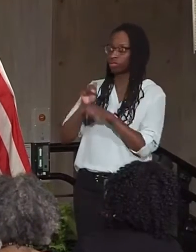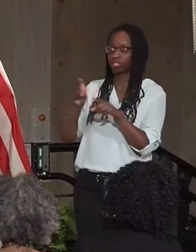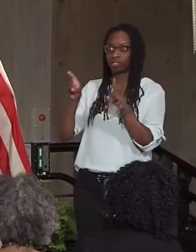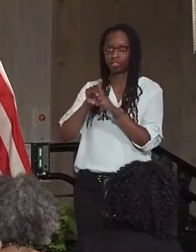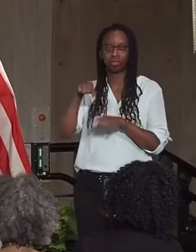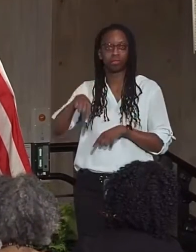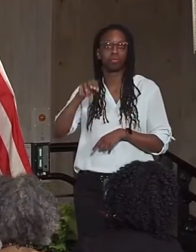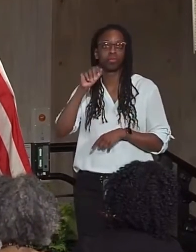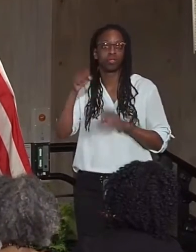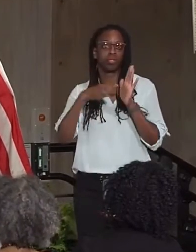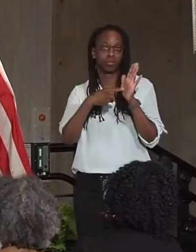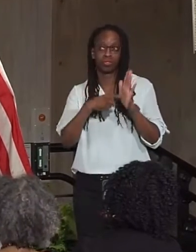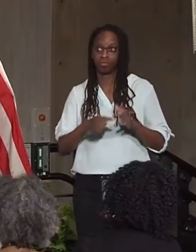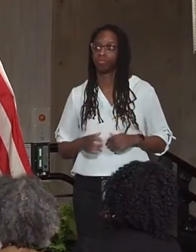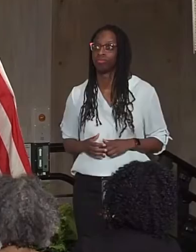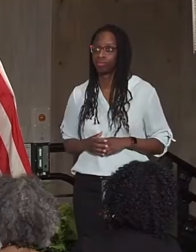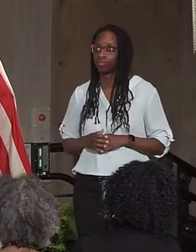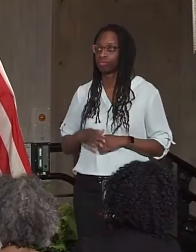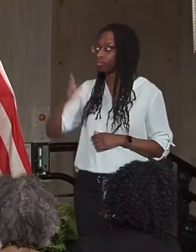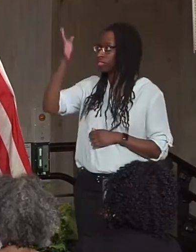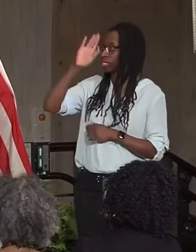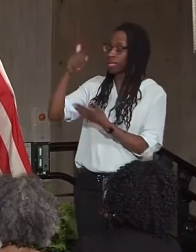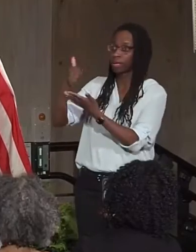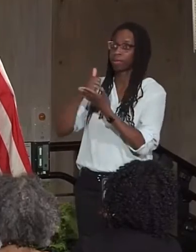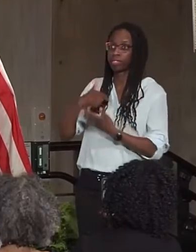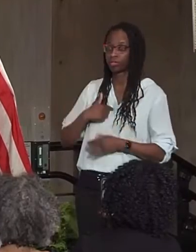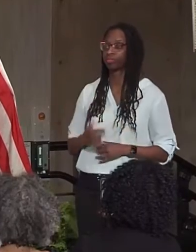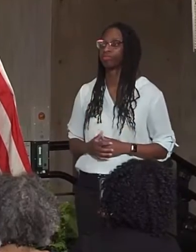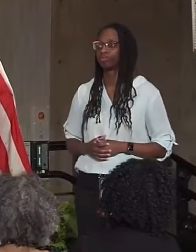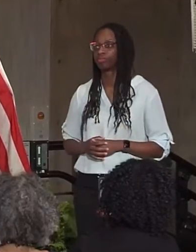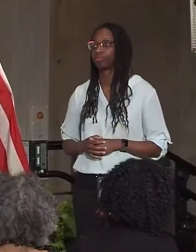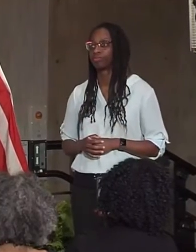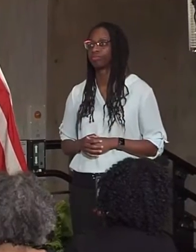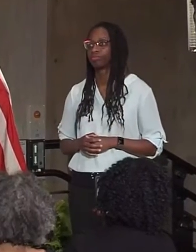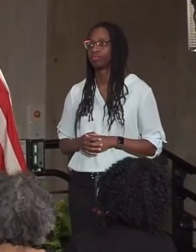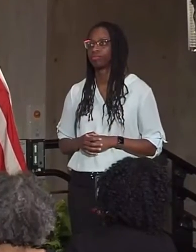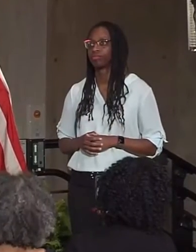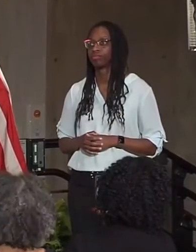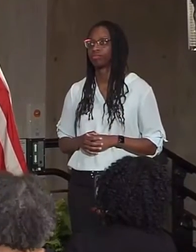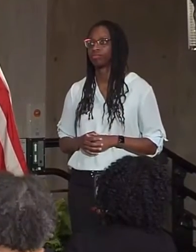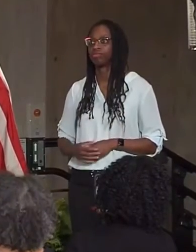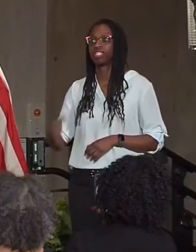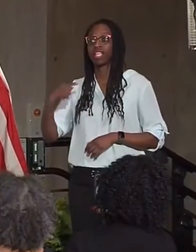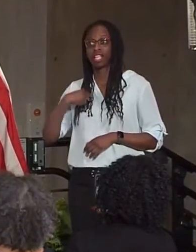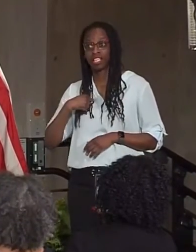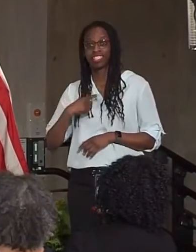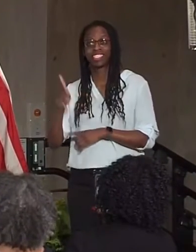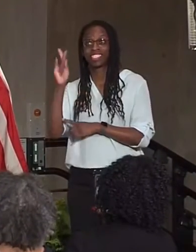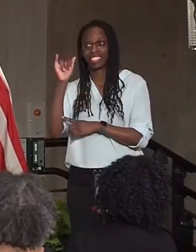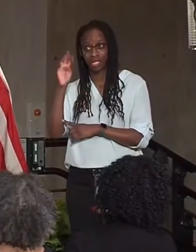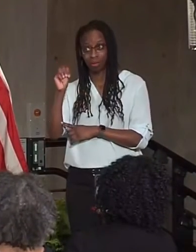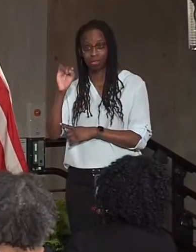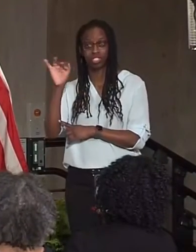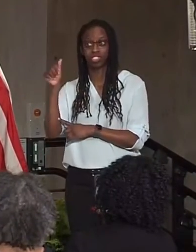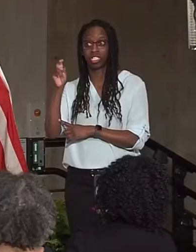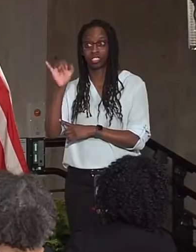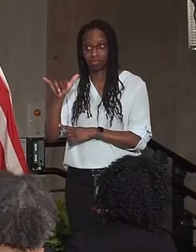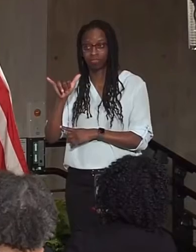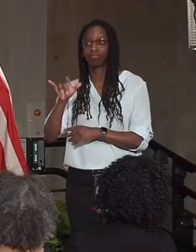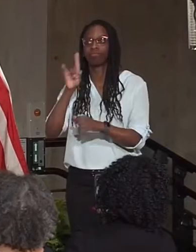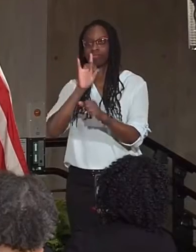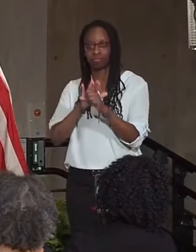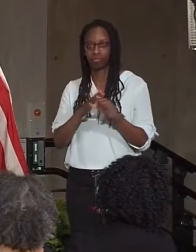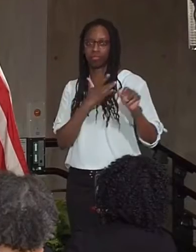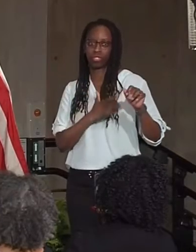laws of the Commonwealth. So help me God. So help me God. I, Kim Janey, do solemnly swear. Do